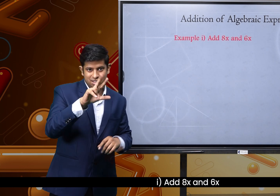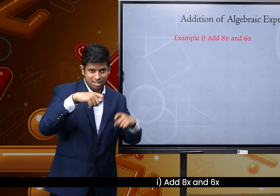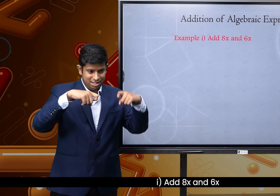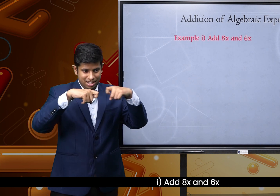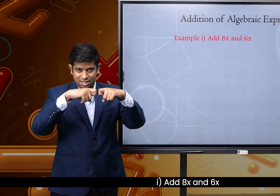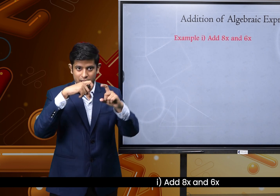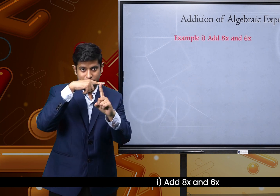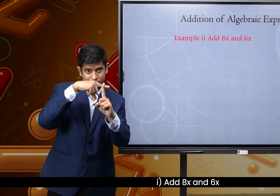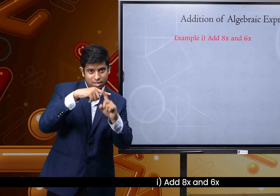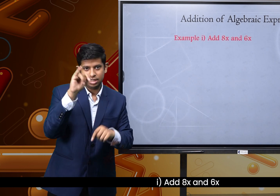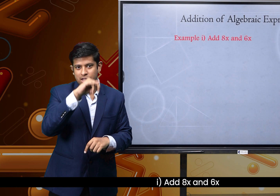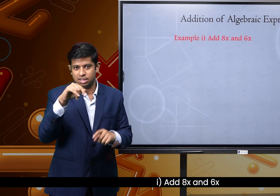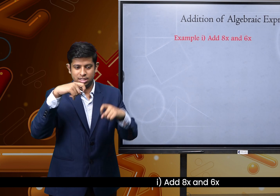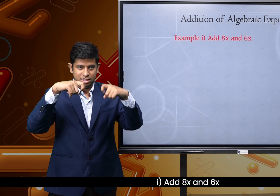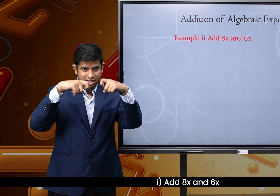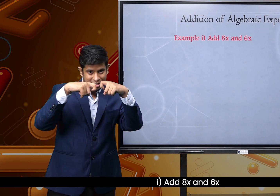add 8x and 6x.